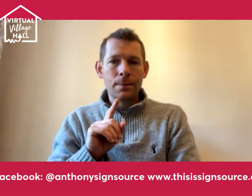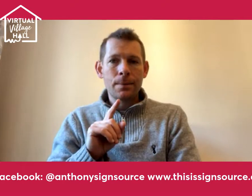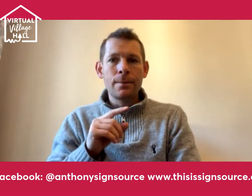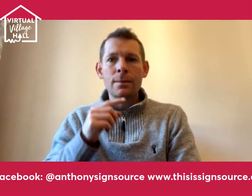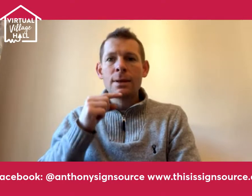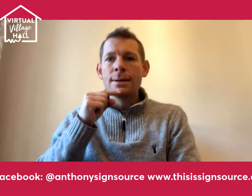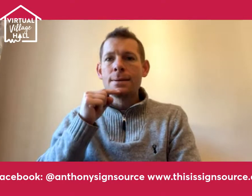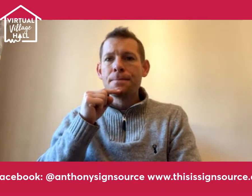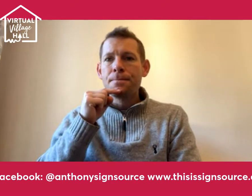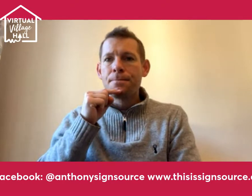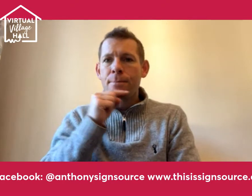woman,